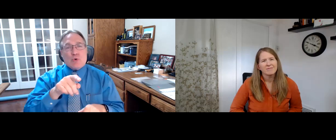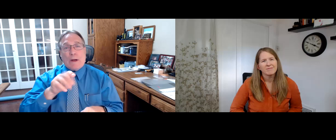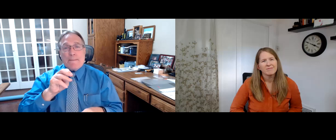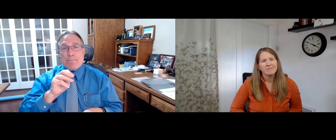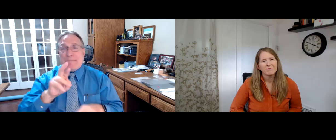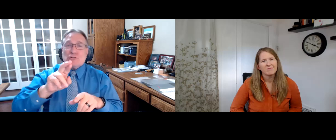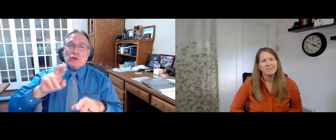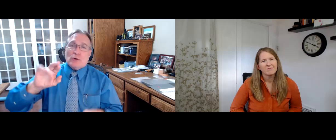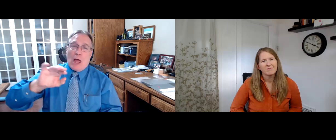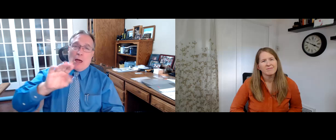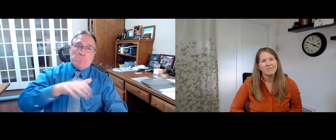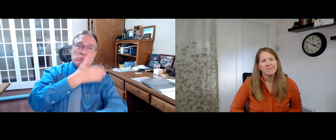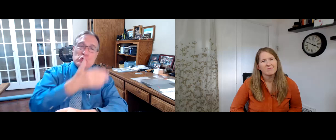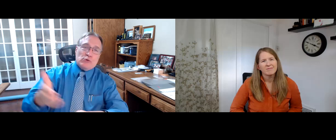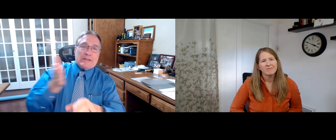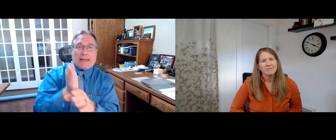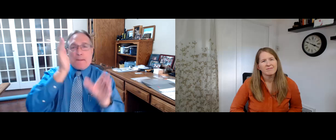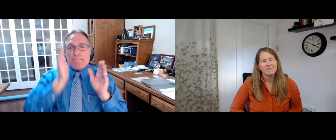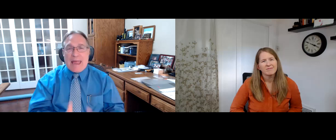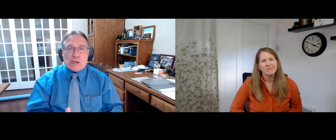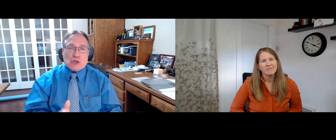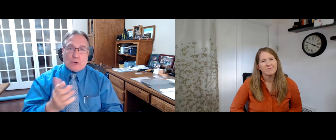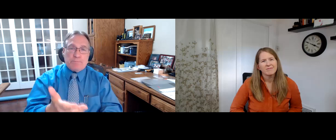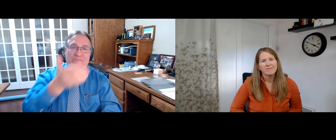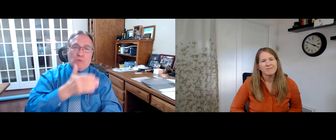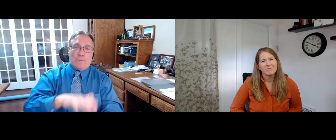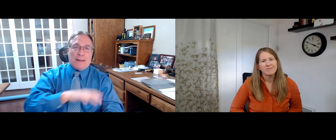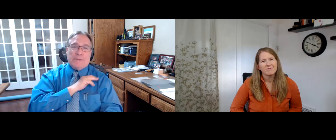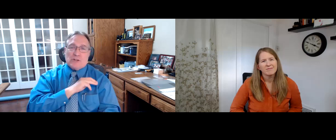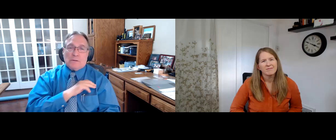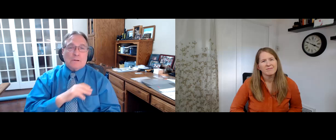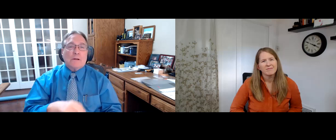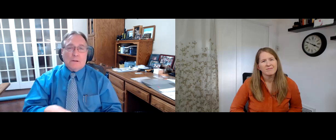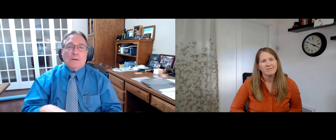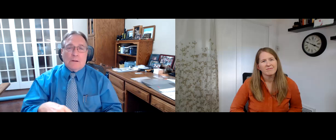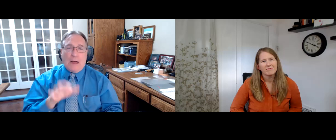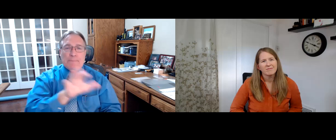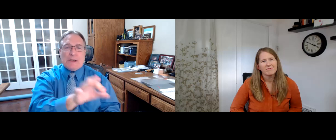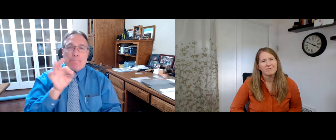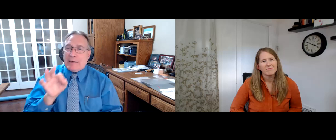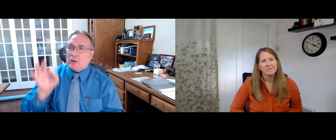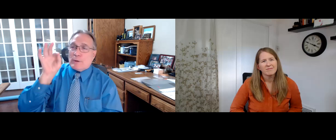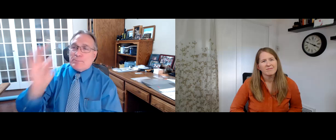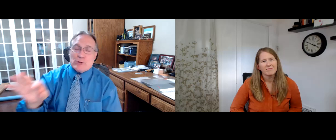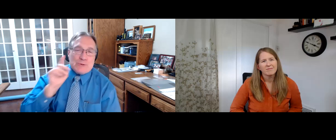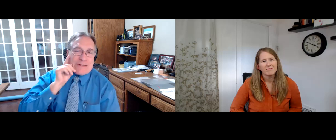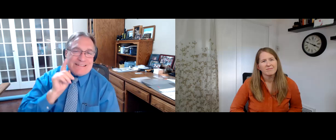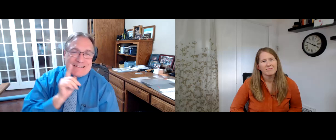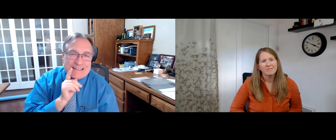you, Mr. Music major before my mission, I'm going to pick you and put you in the